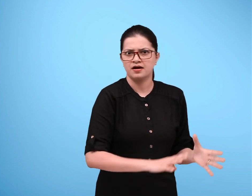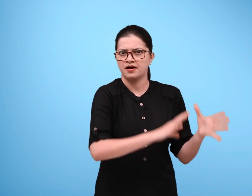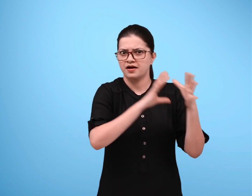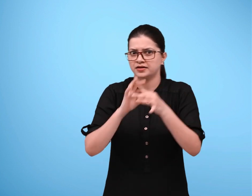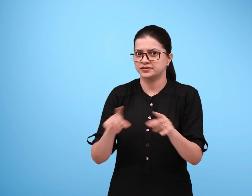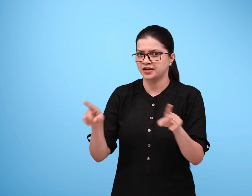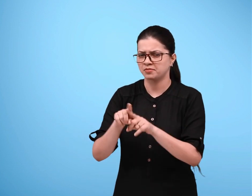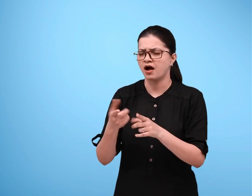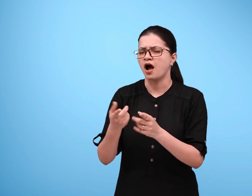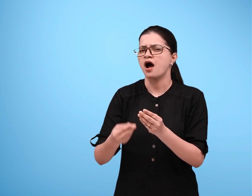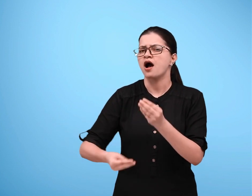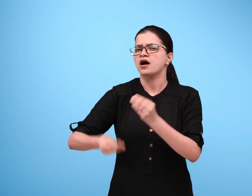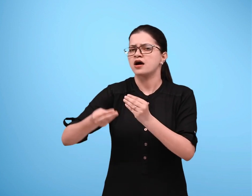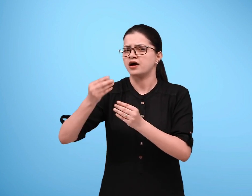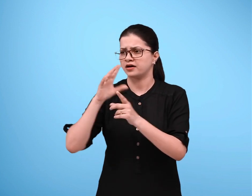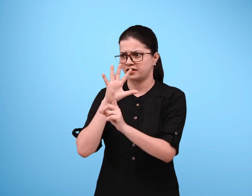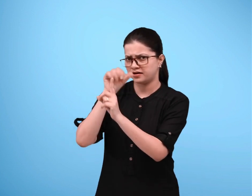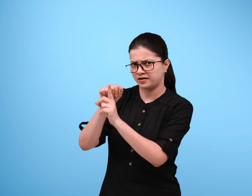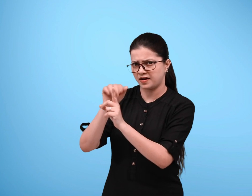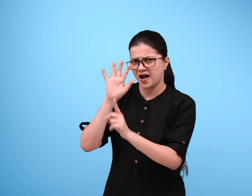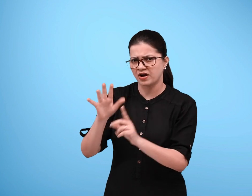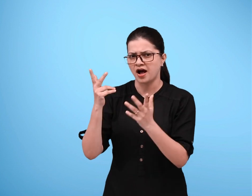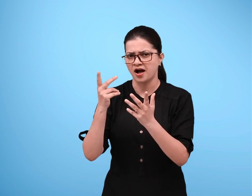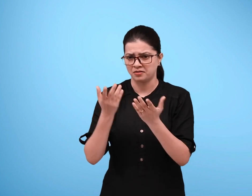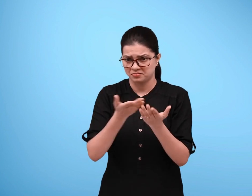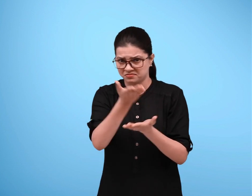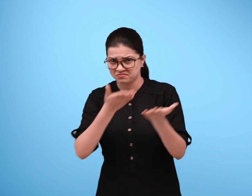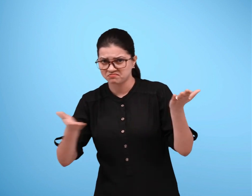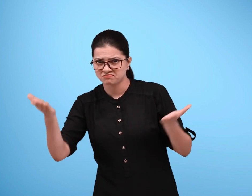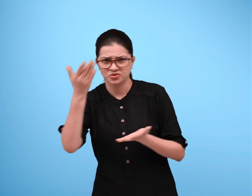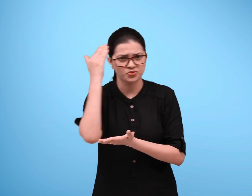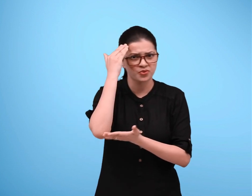Can you think of more such examples from your surroundings?